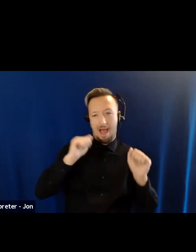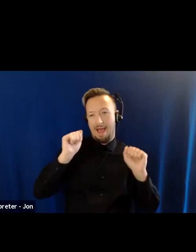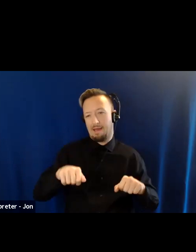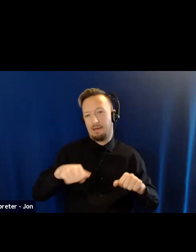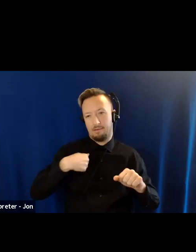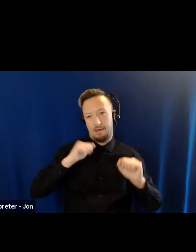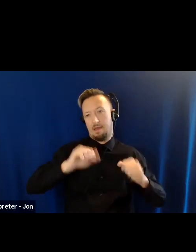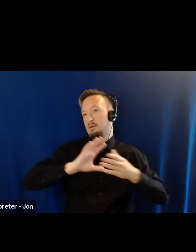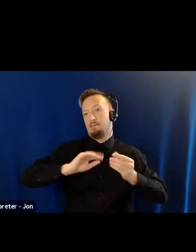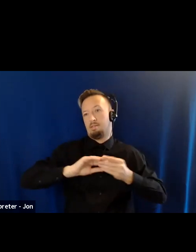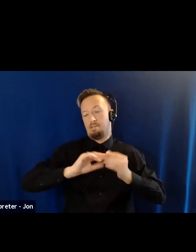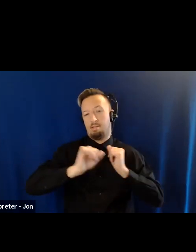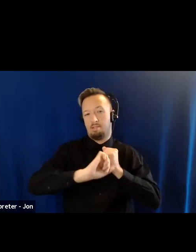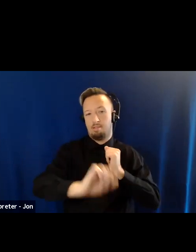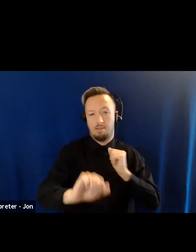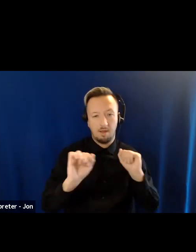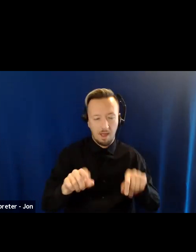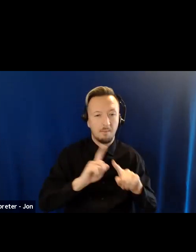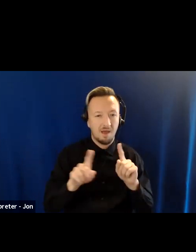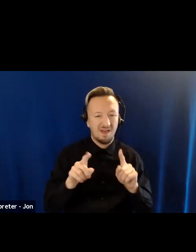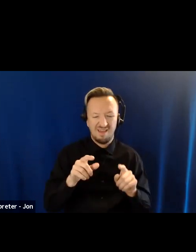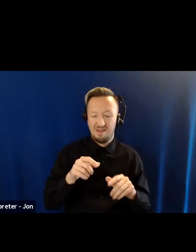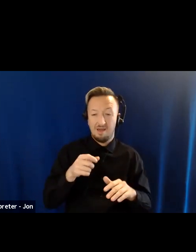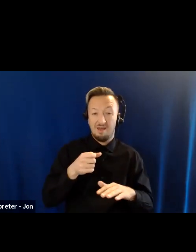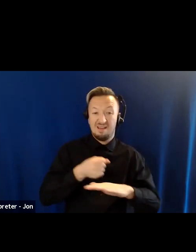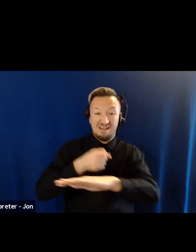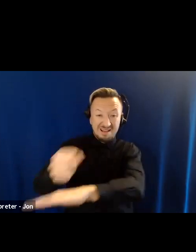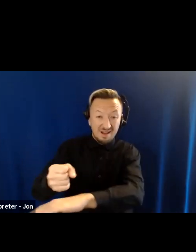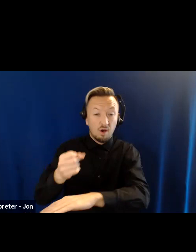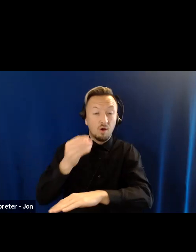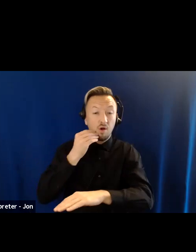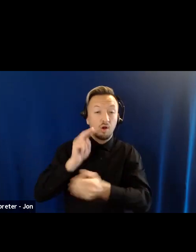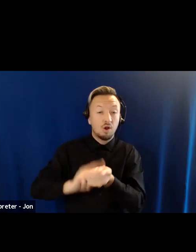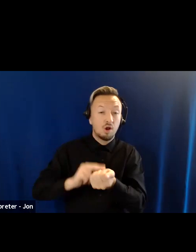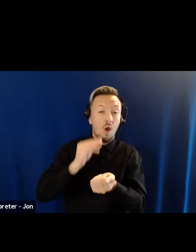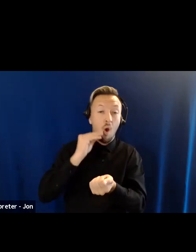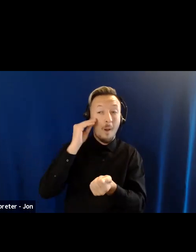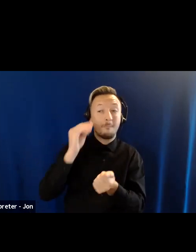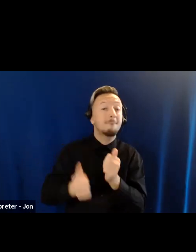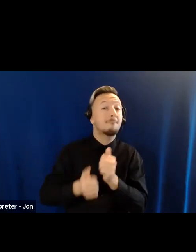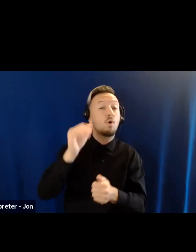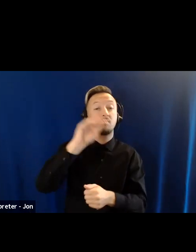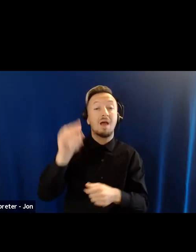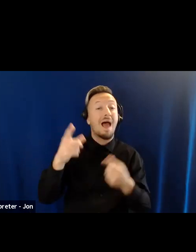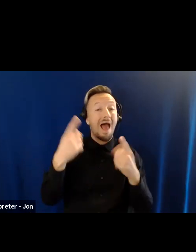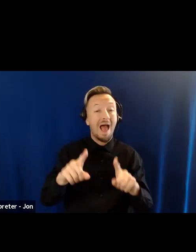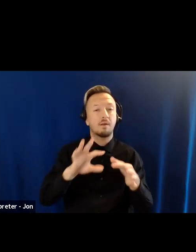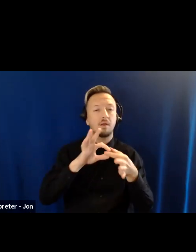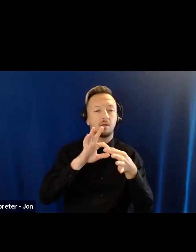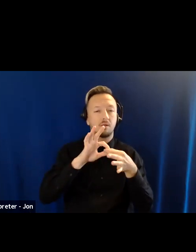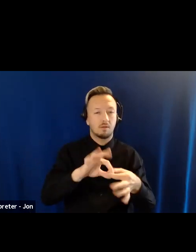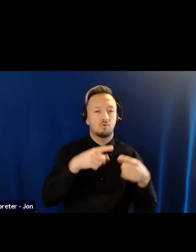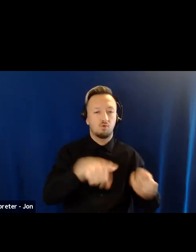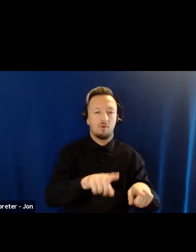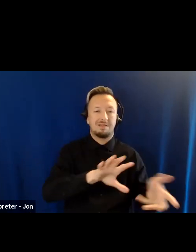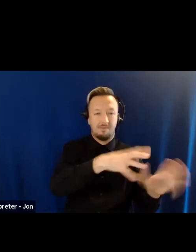again, institutionalization happens as a result of disasters generally. It happens even more when there's